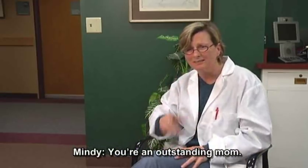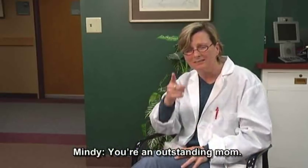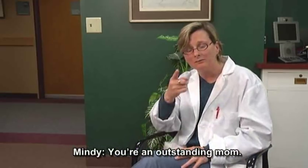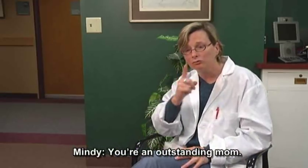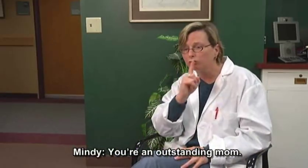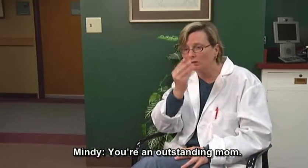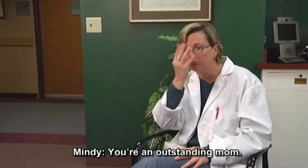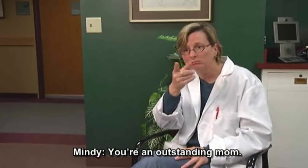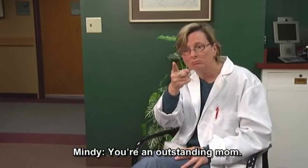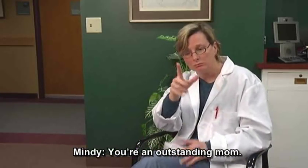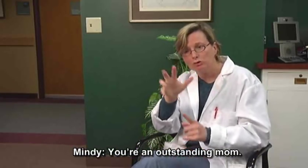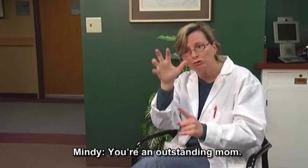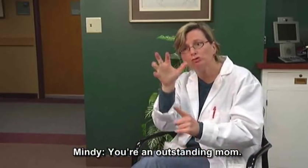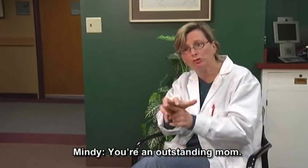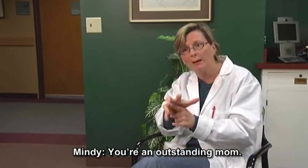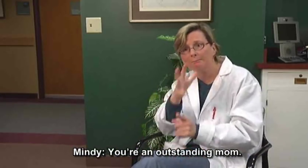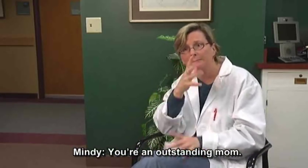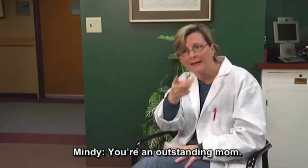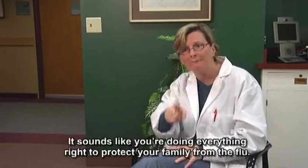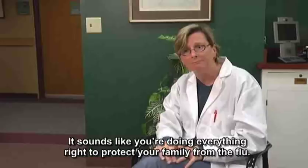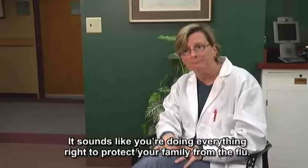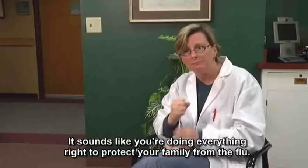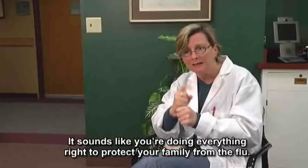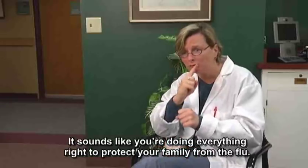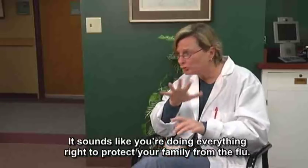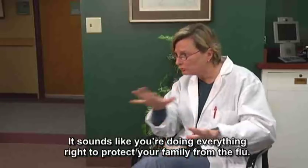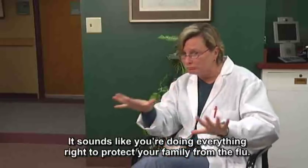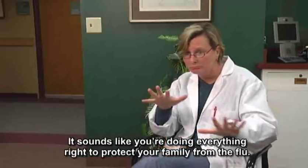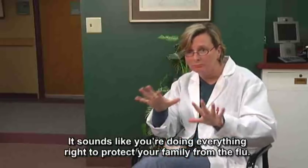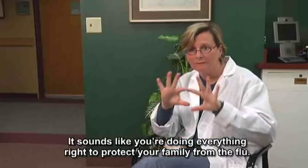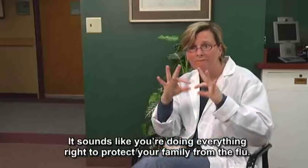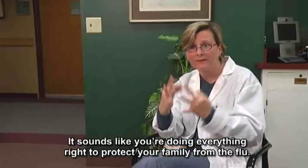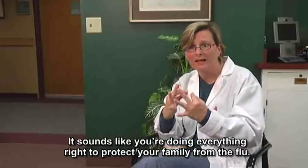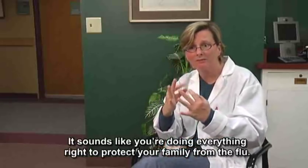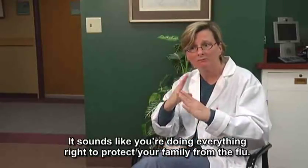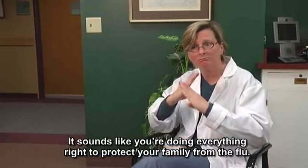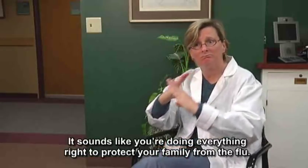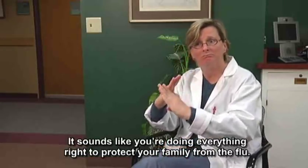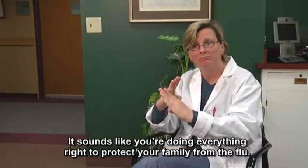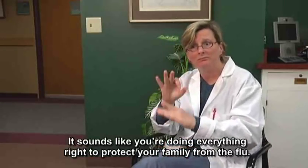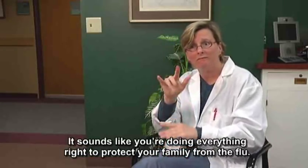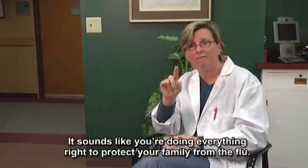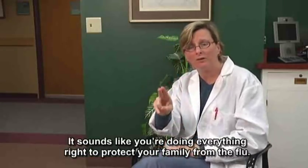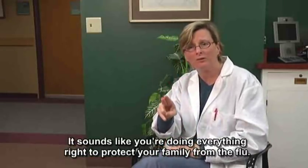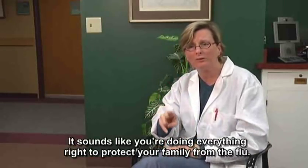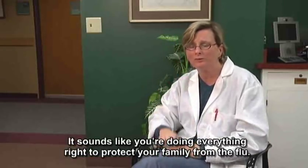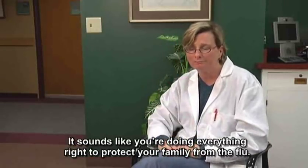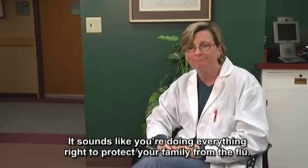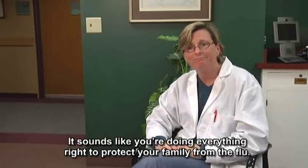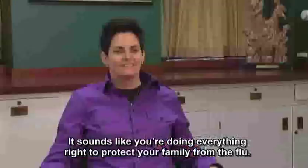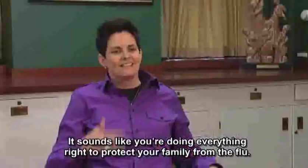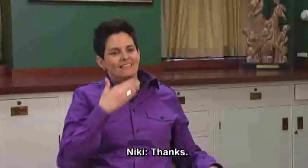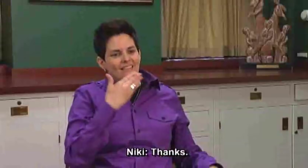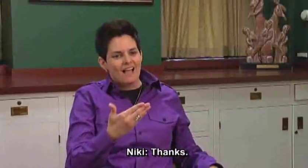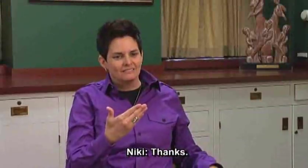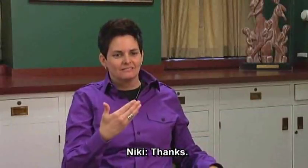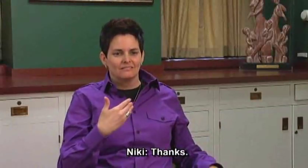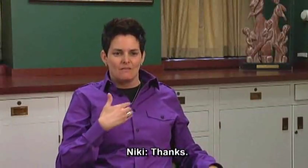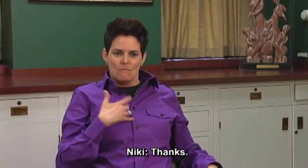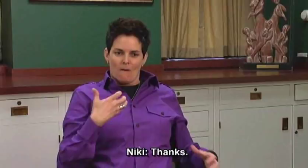you're an outstanding mom it sounds like you're doing everything right to protect your family from the flu thanks i just